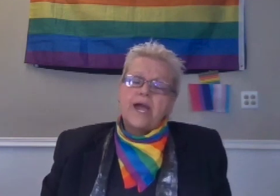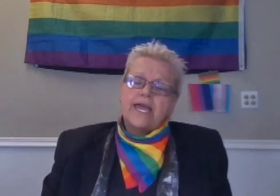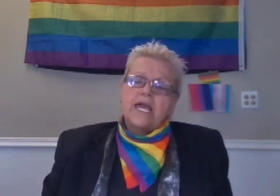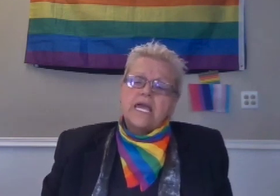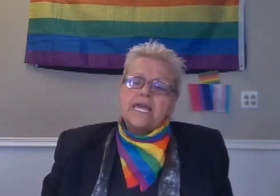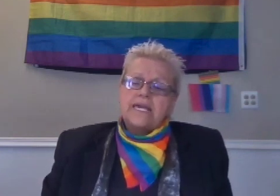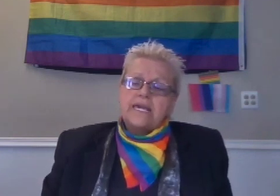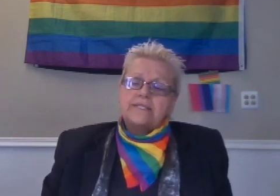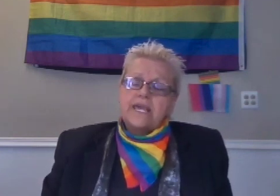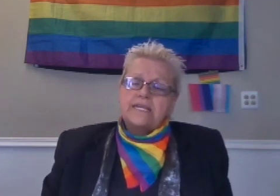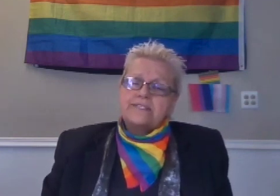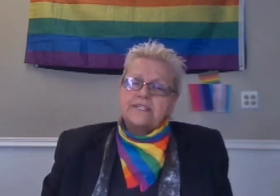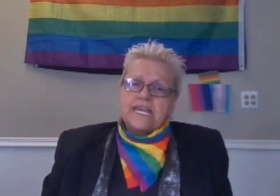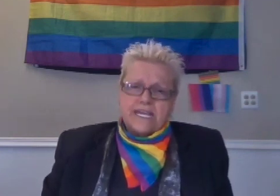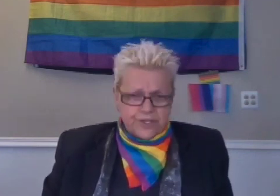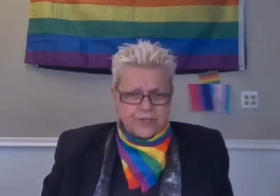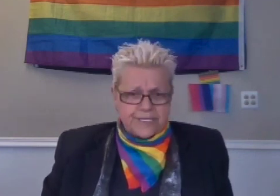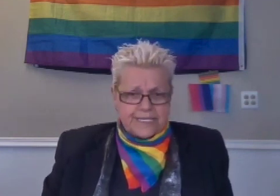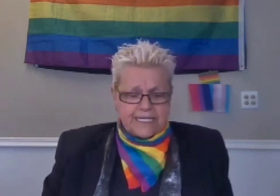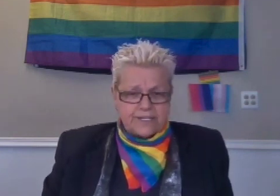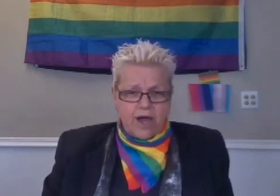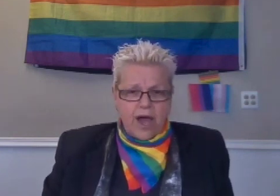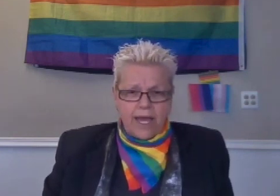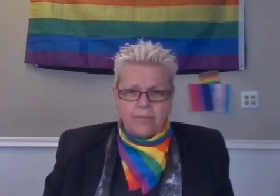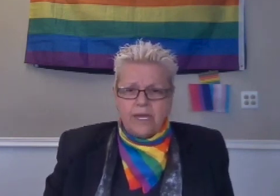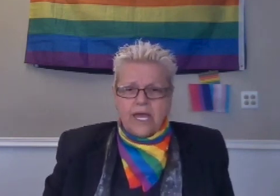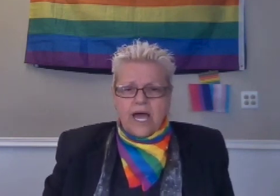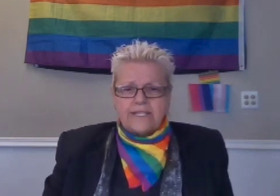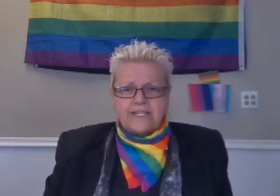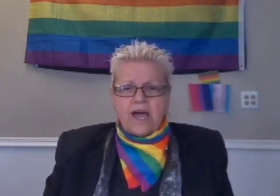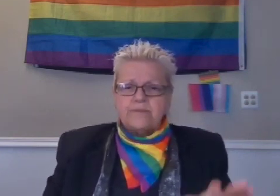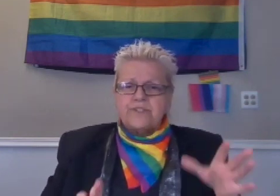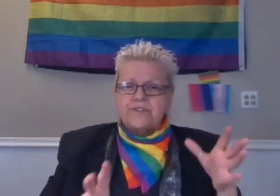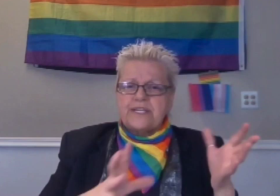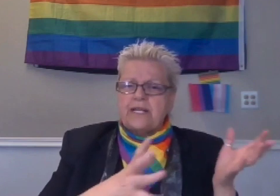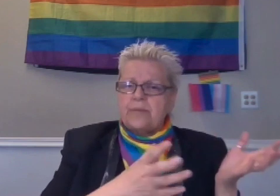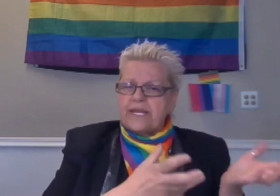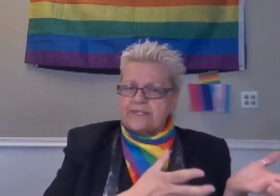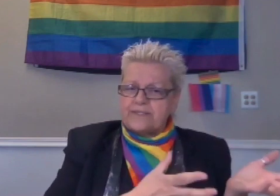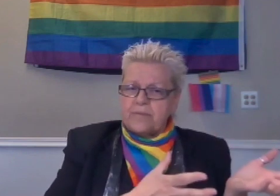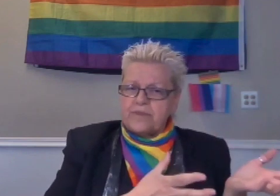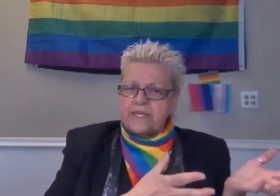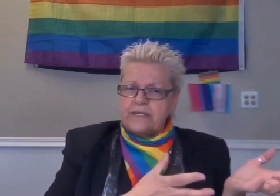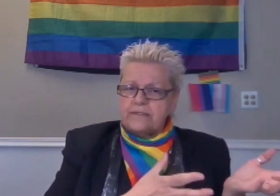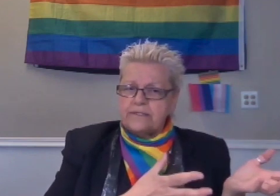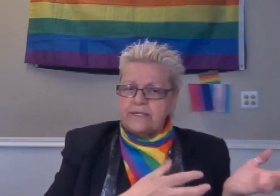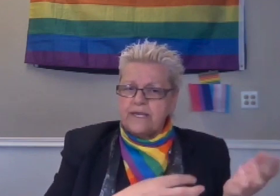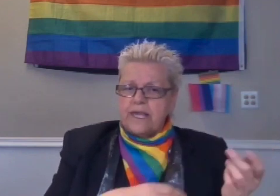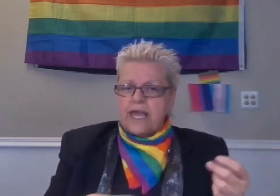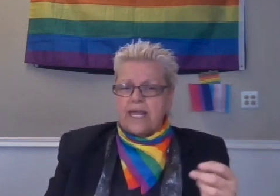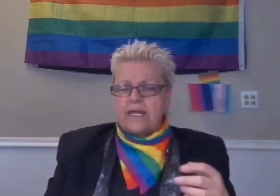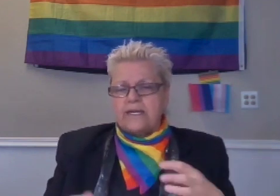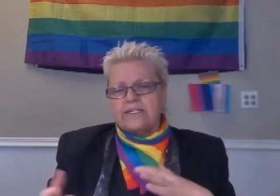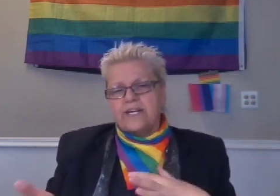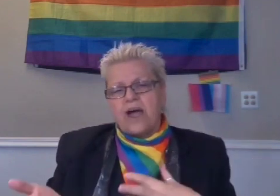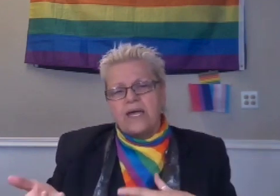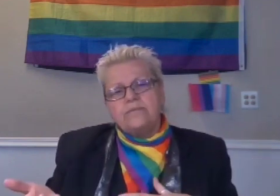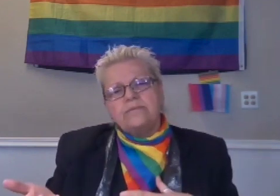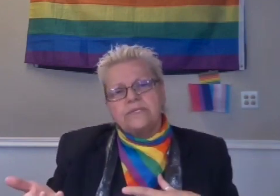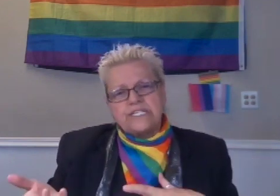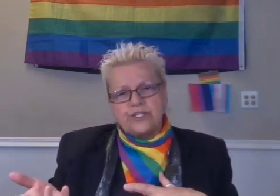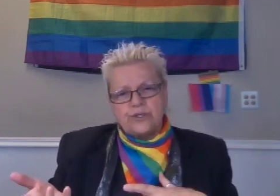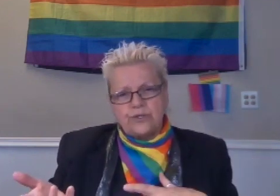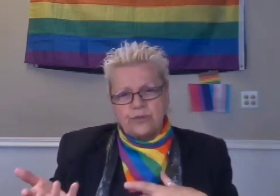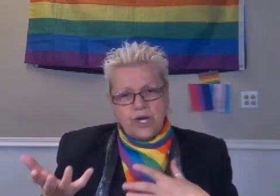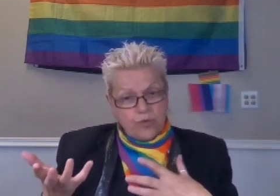so anyway, it's an interesting time, a time to celebrate some things and a